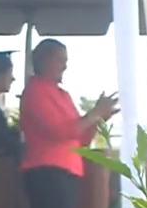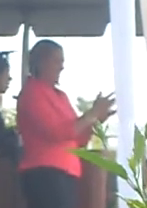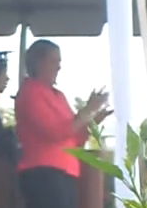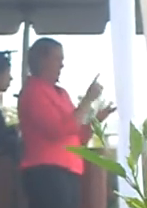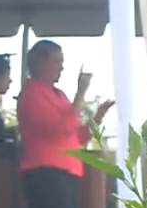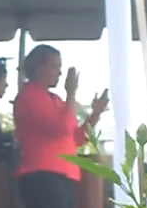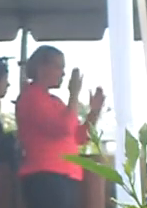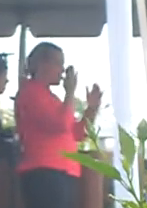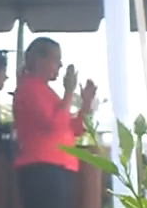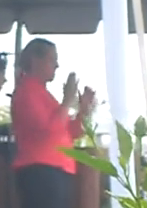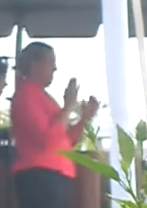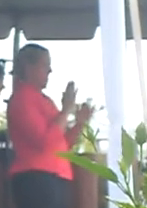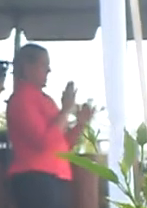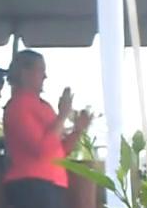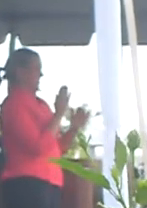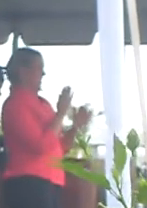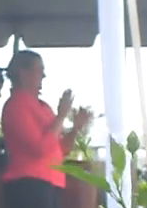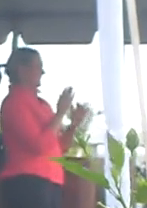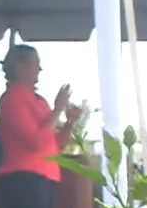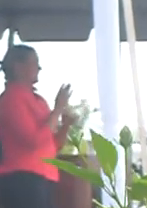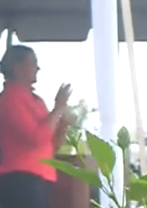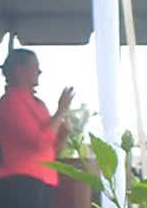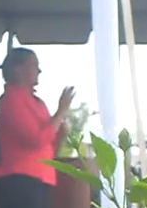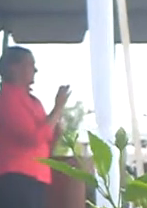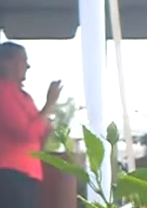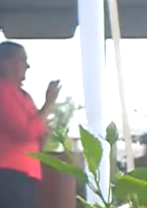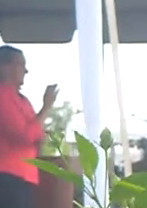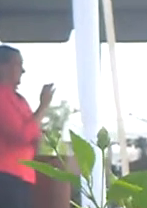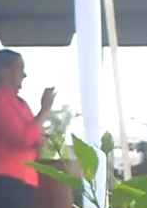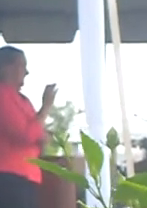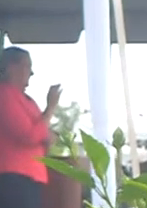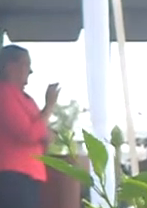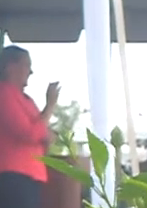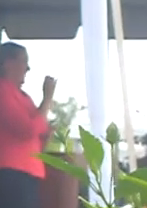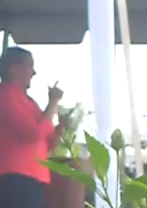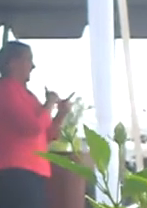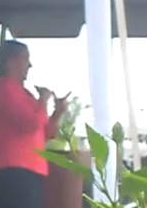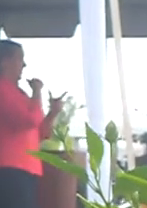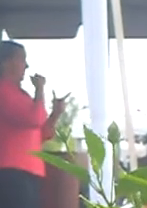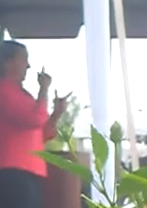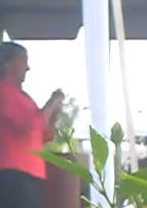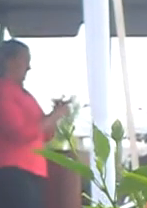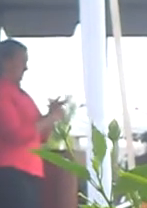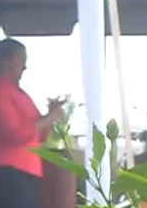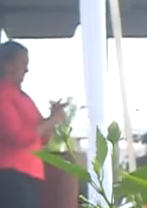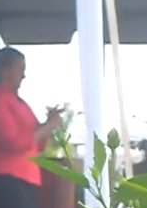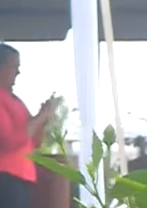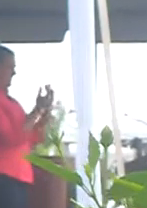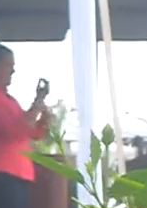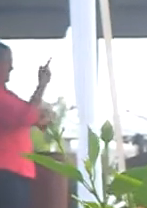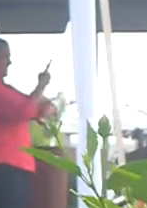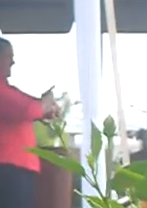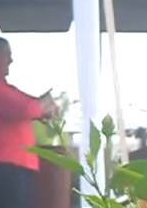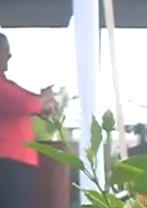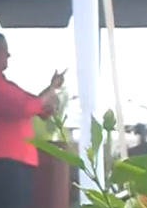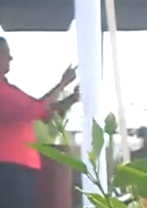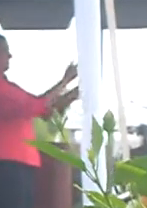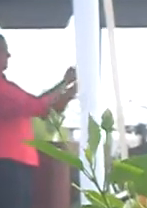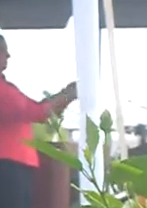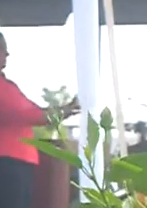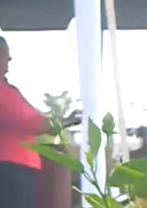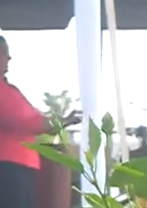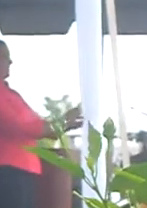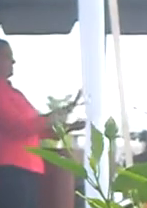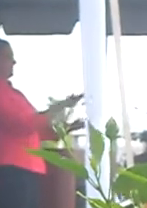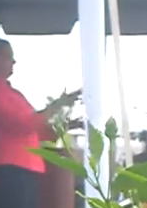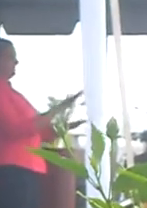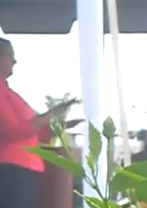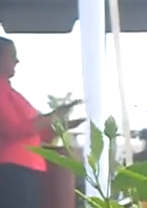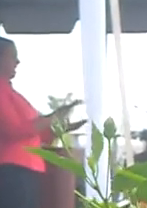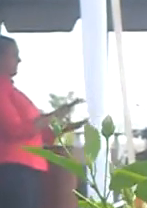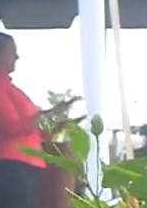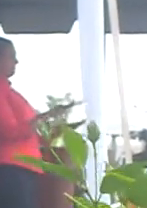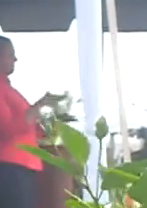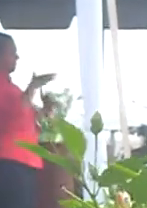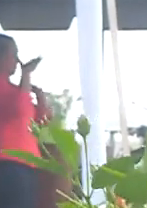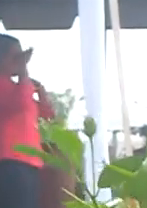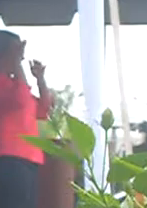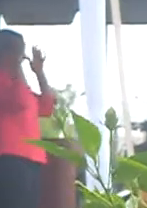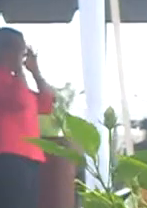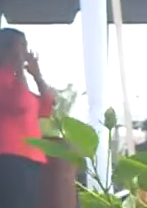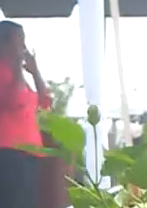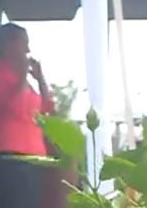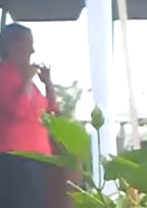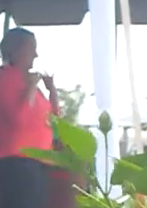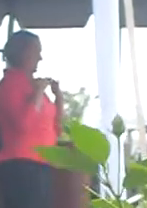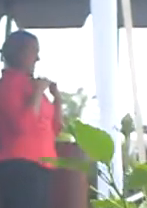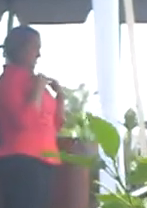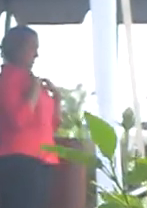37, ruin my chances? And then the day arrives. You're nervous. You're sweating so much that your